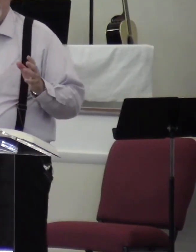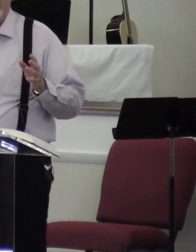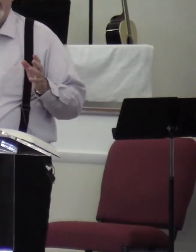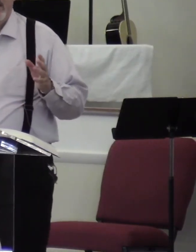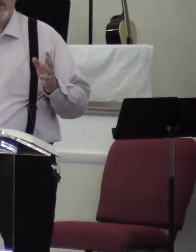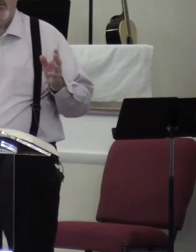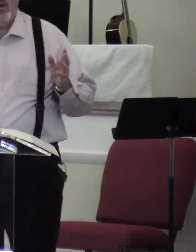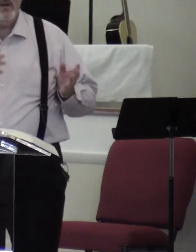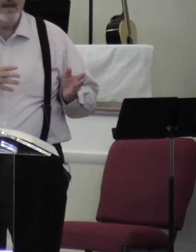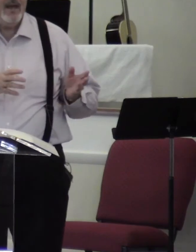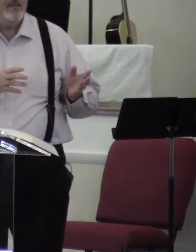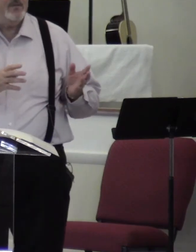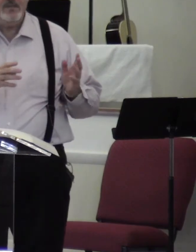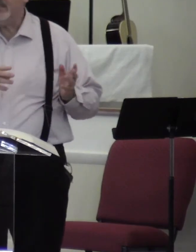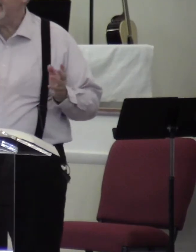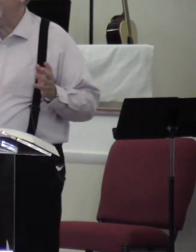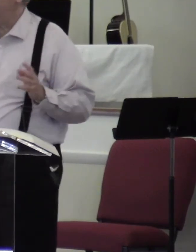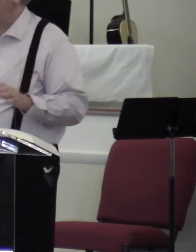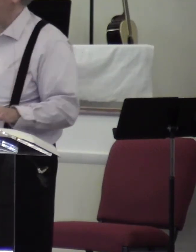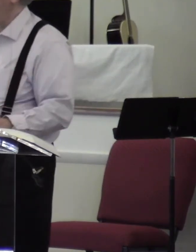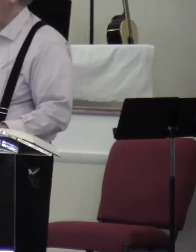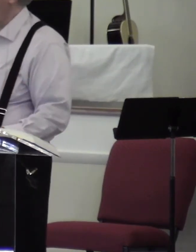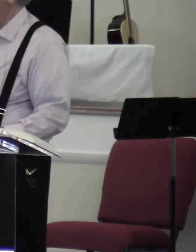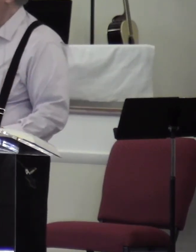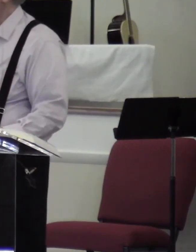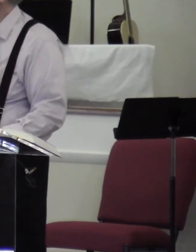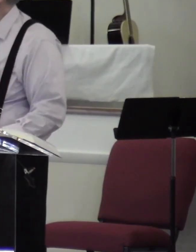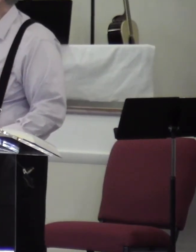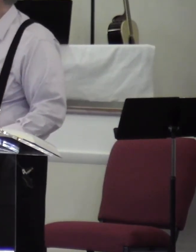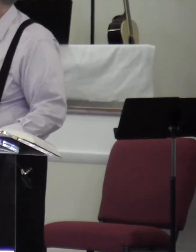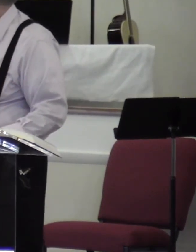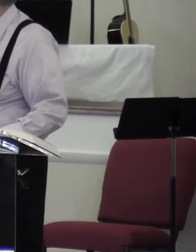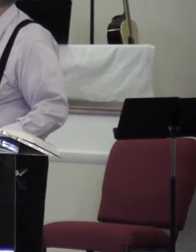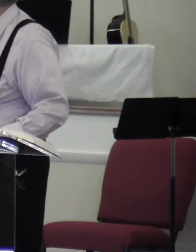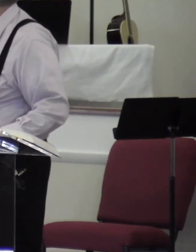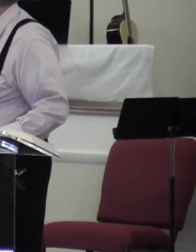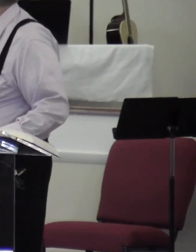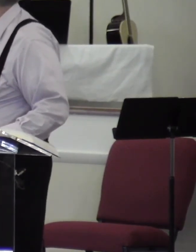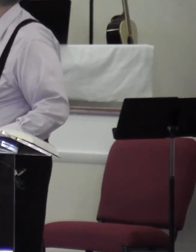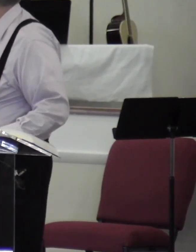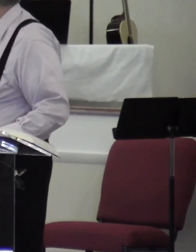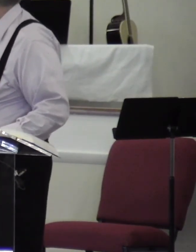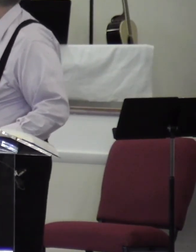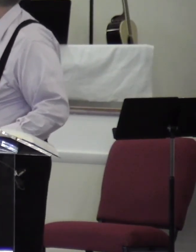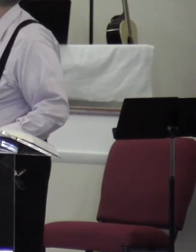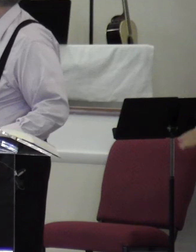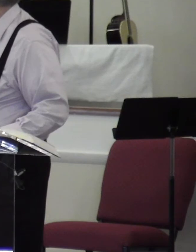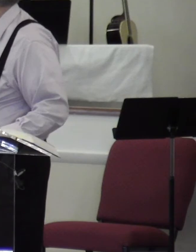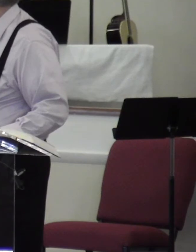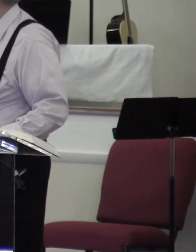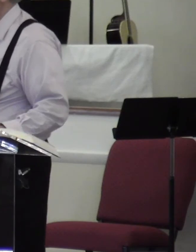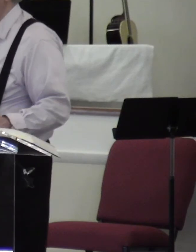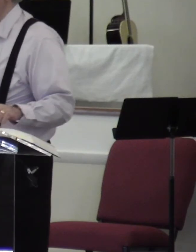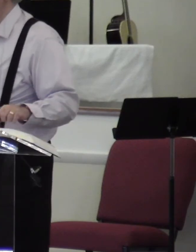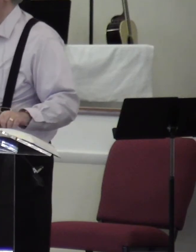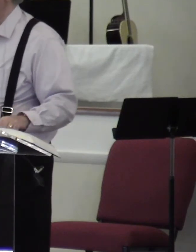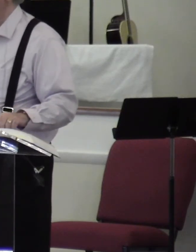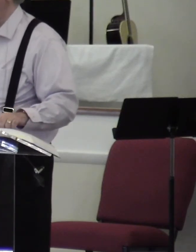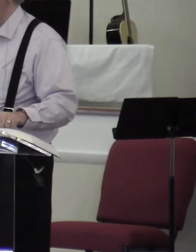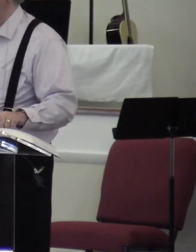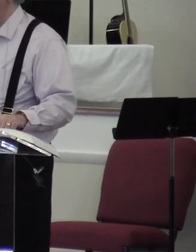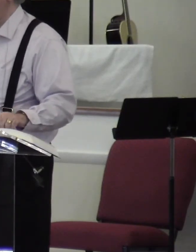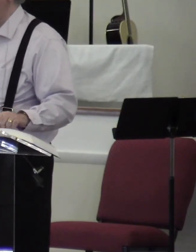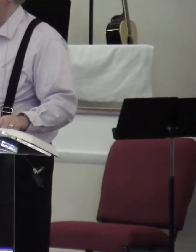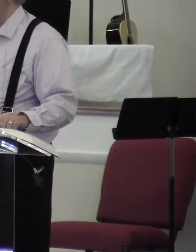Remember that one time Jesus said to Peter, I'm going to give you the keys of the kingdom? Guess